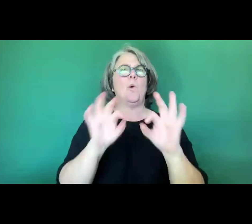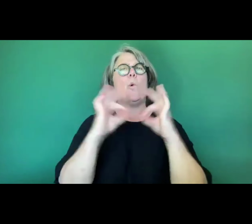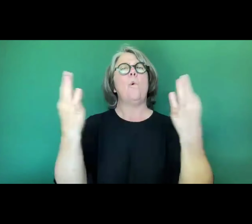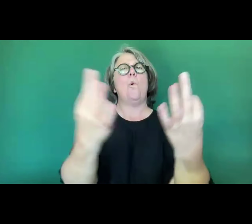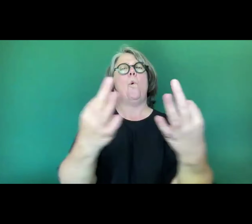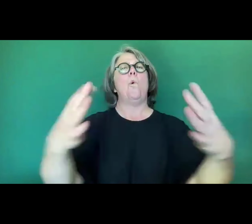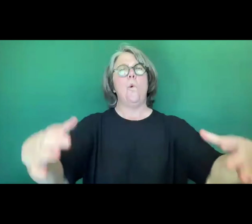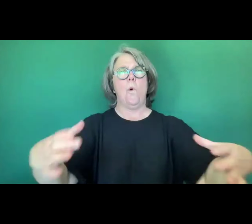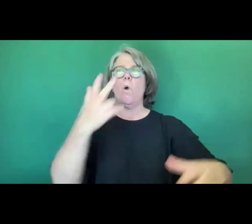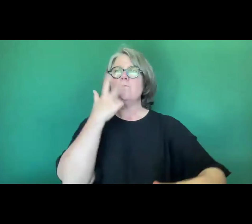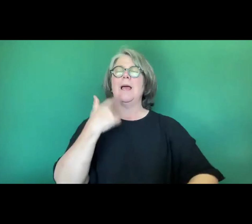going to be like,